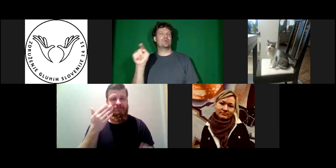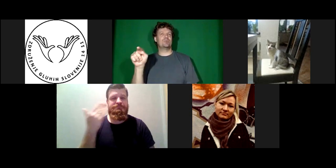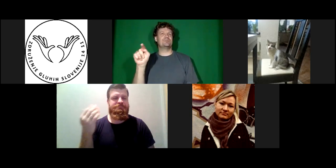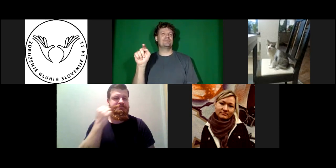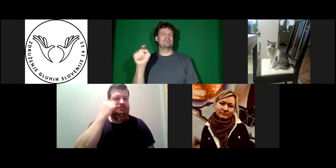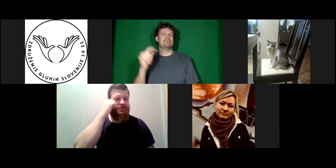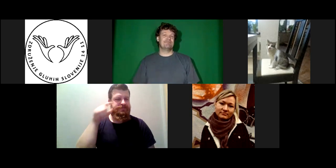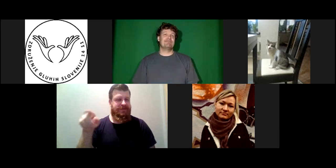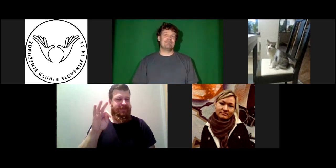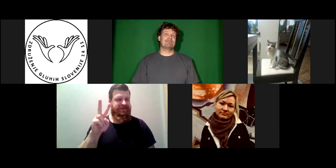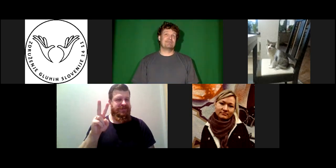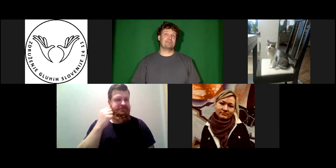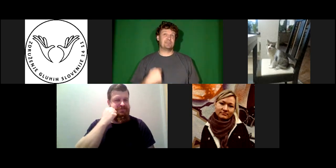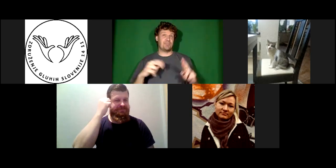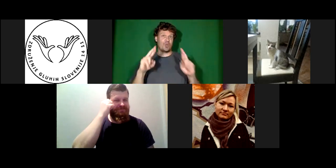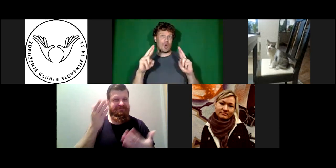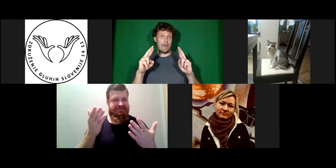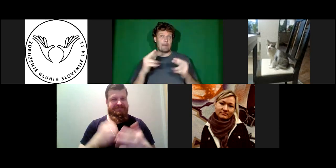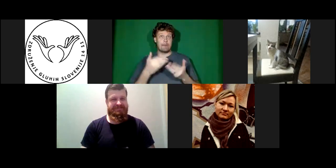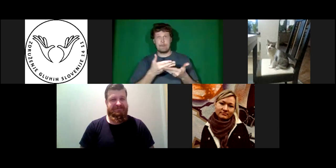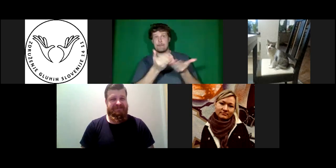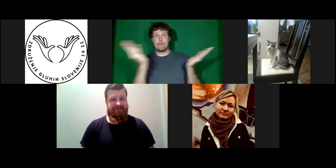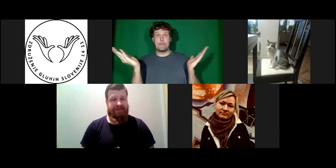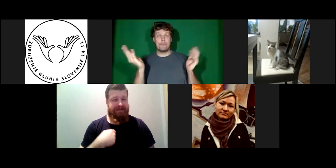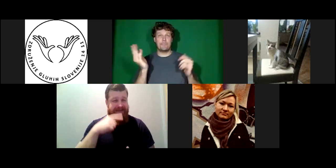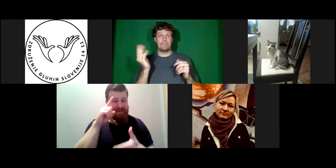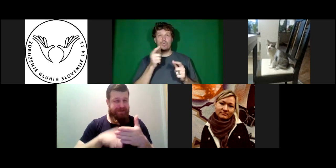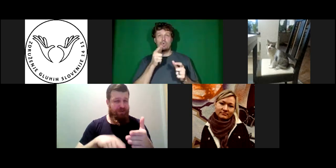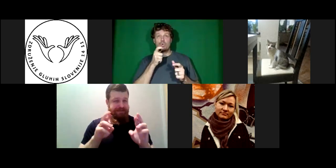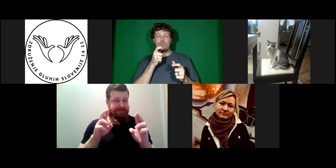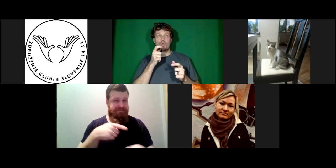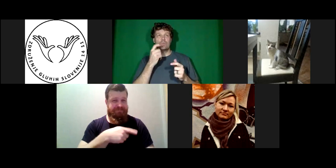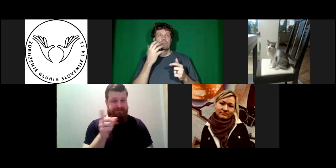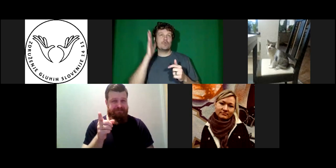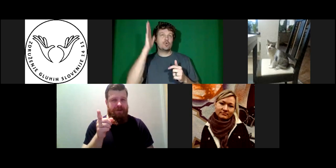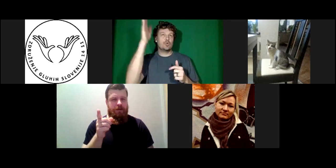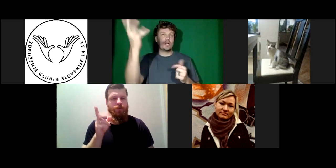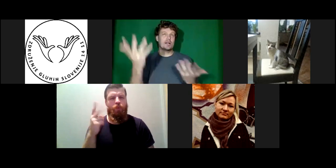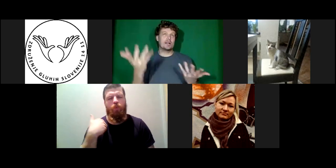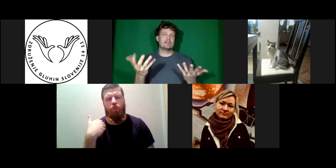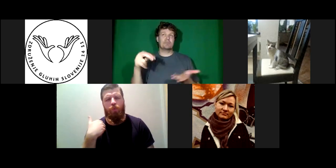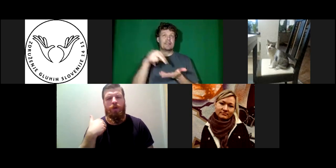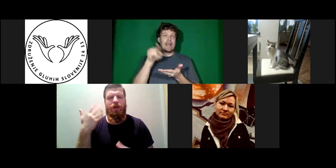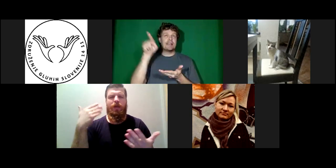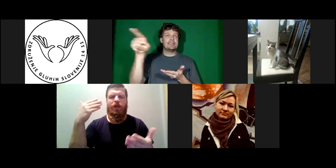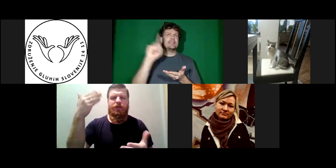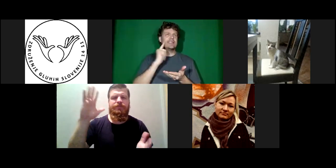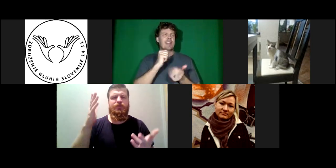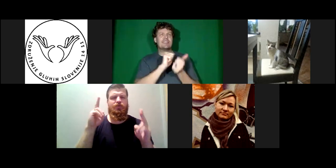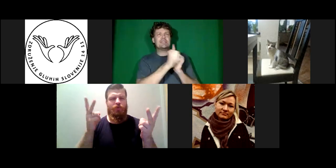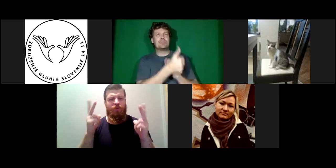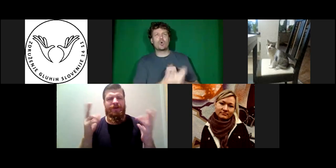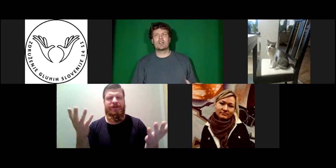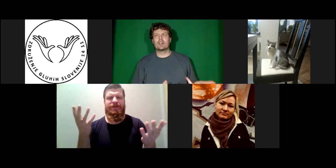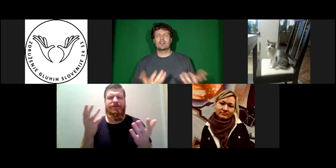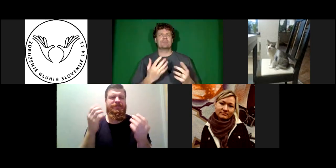So I think it's really important, and thanks to the publicity that I've gotten on television, that I've been able to be a role model to other people to see what deaf people